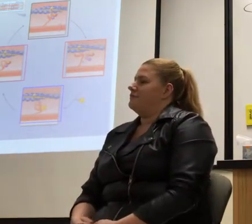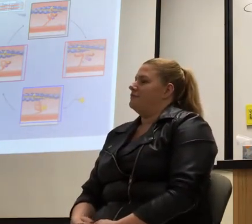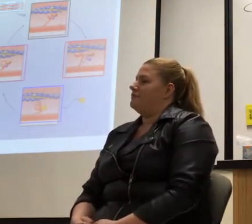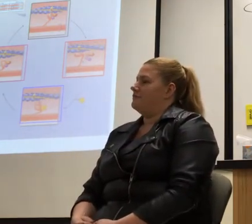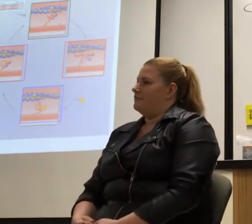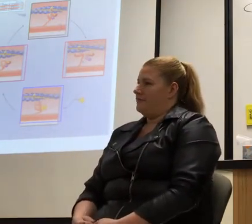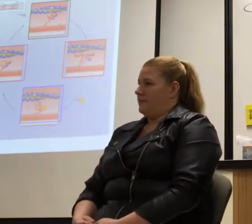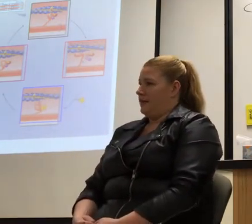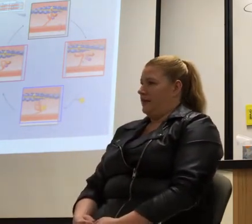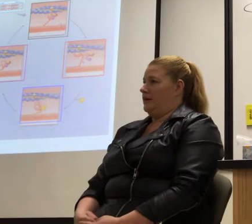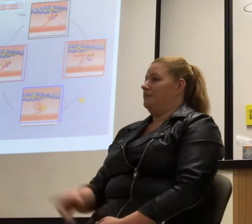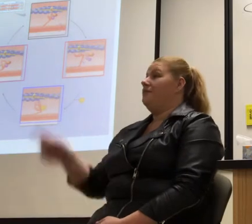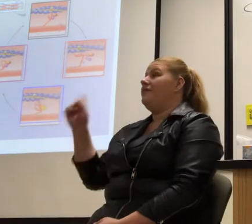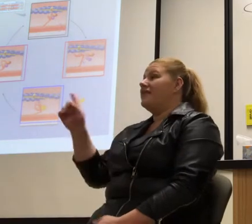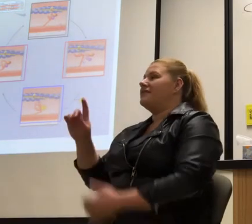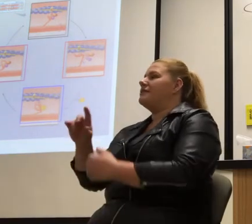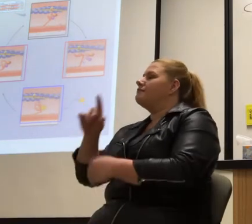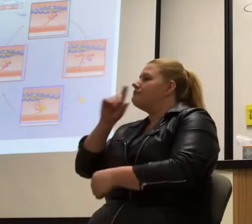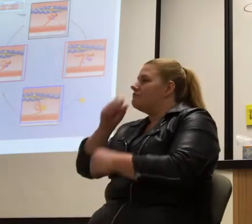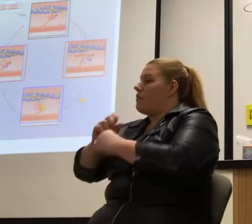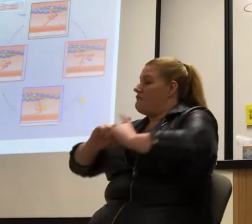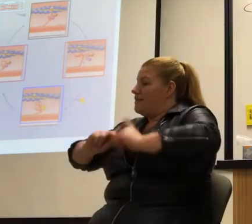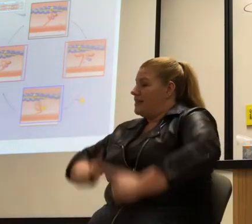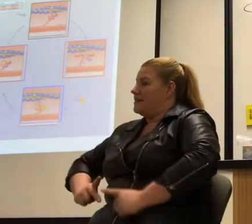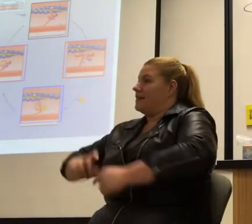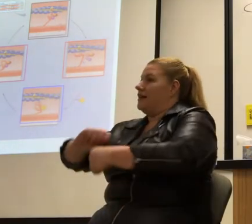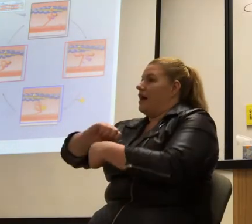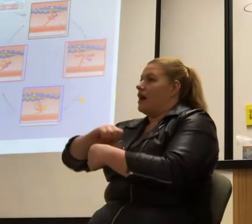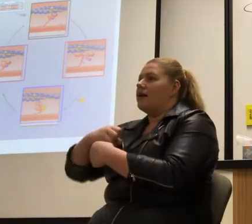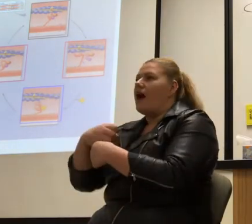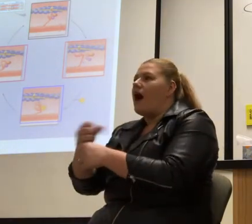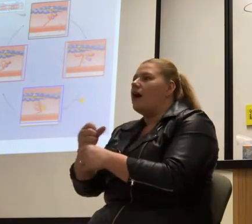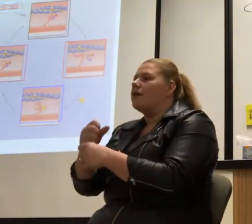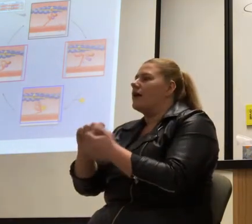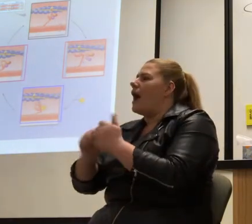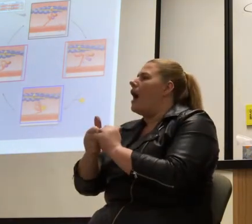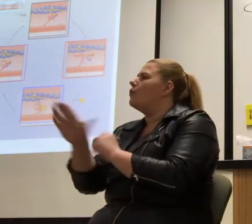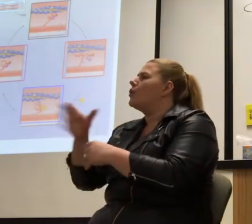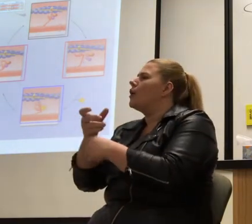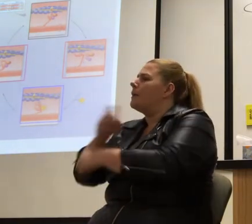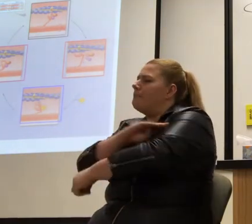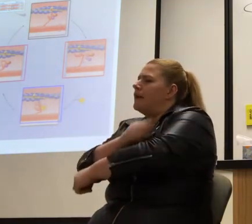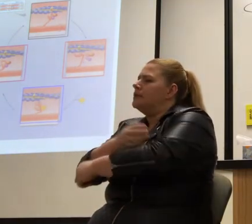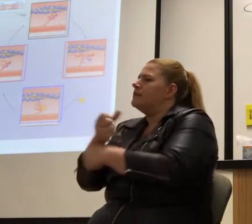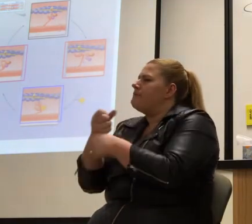This is physically how muscles generate tension.